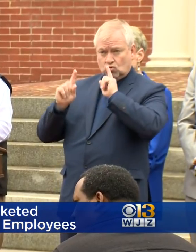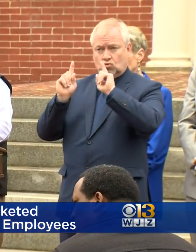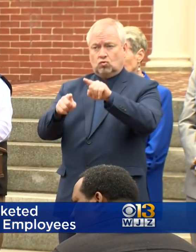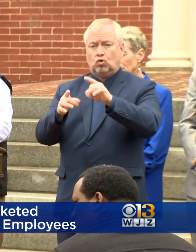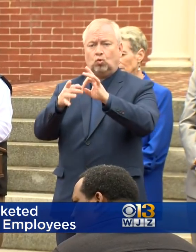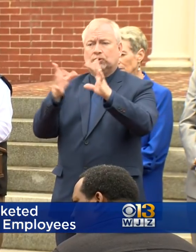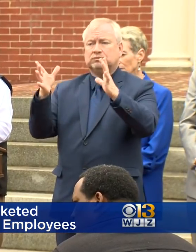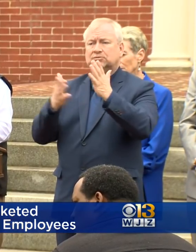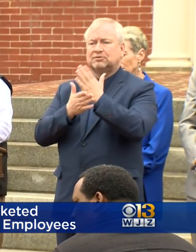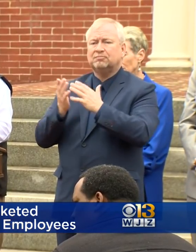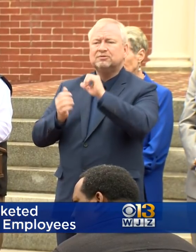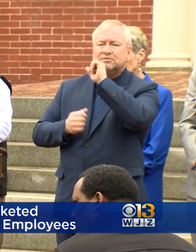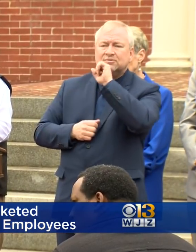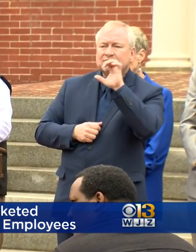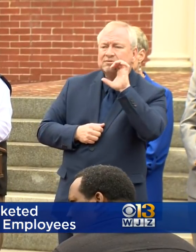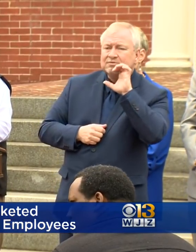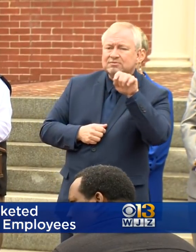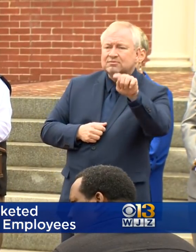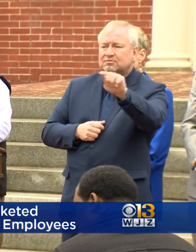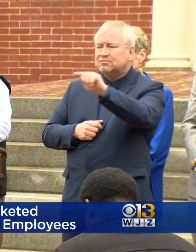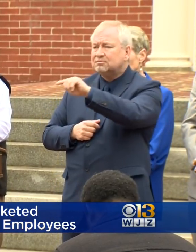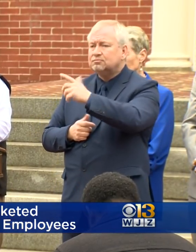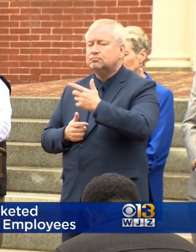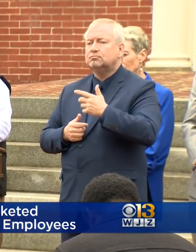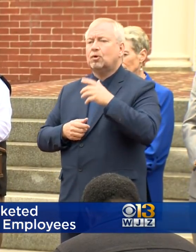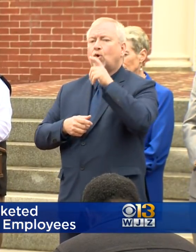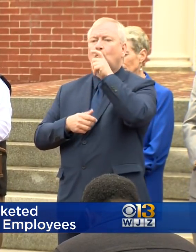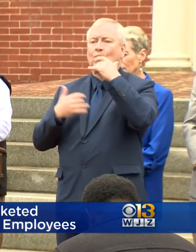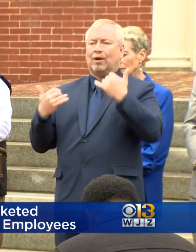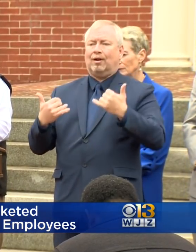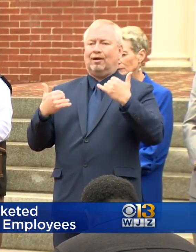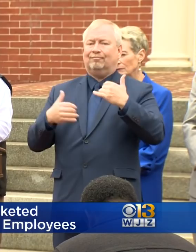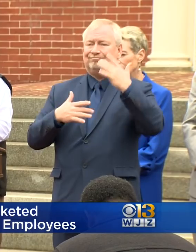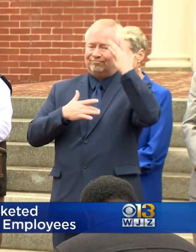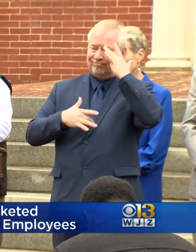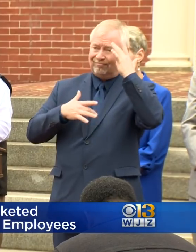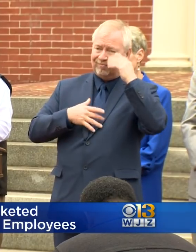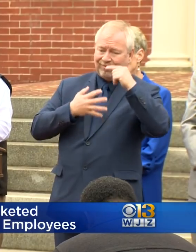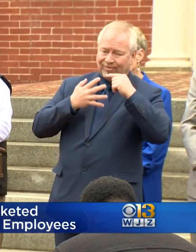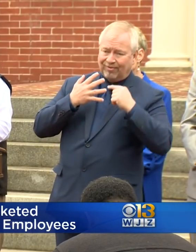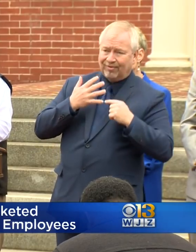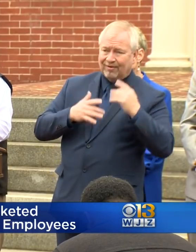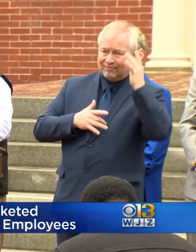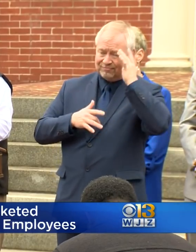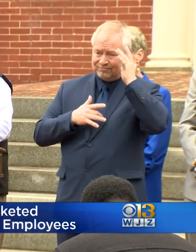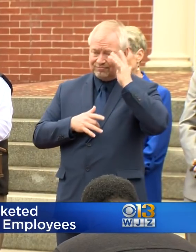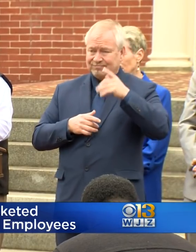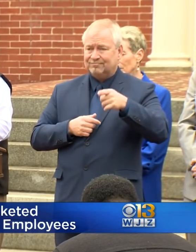Consider or order the release of elderly because of chronic illness and illnesses in New York.